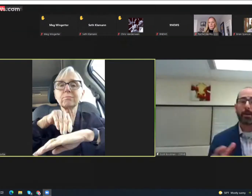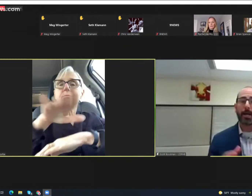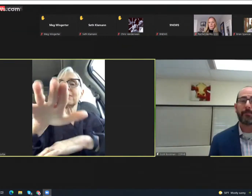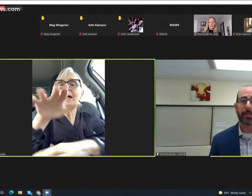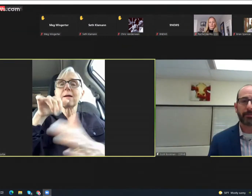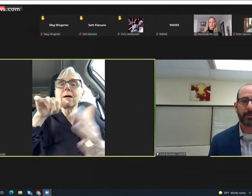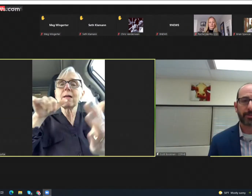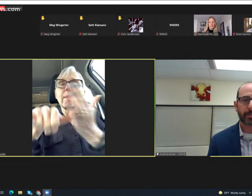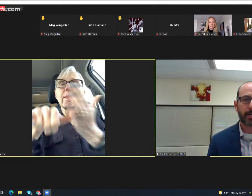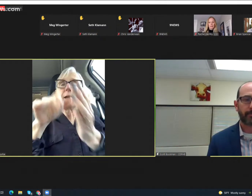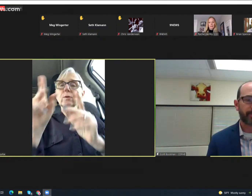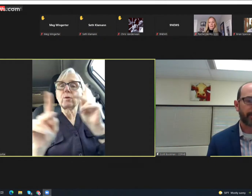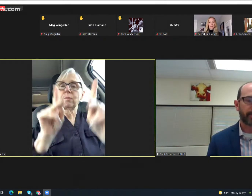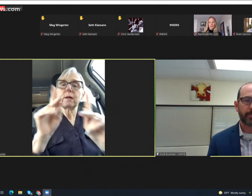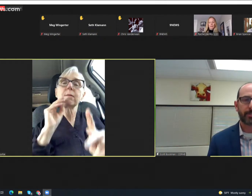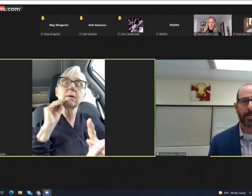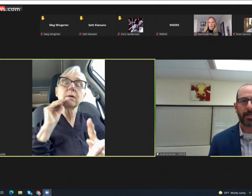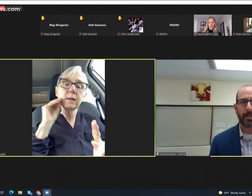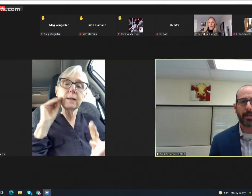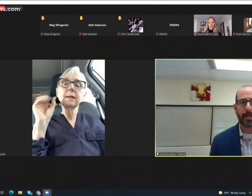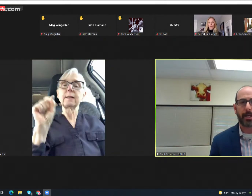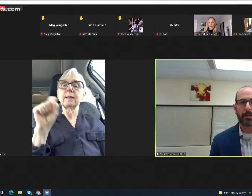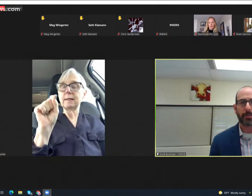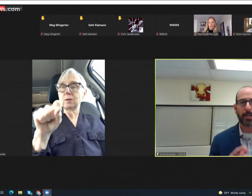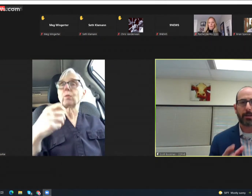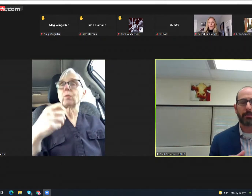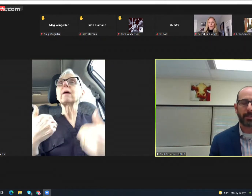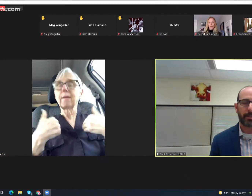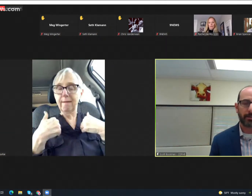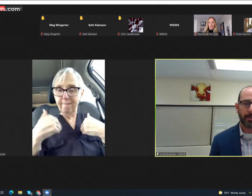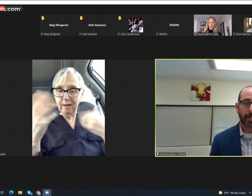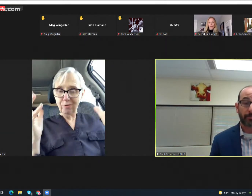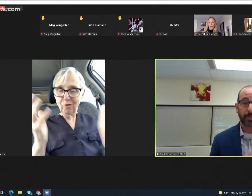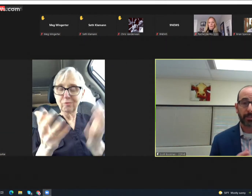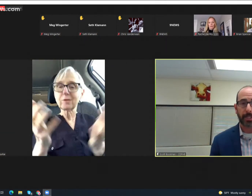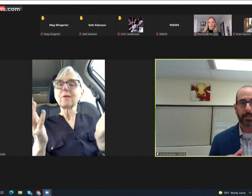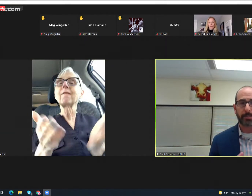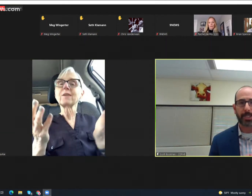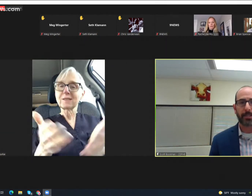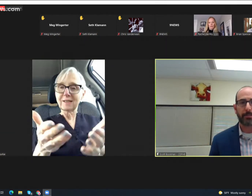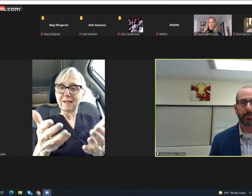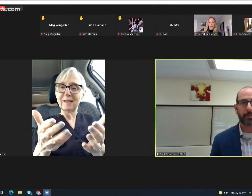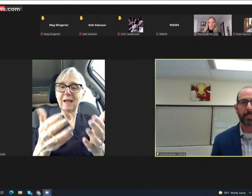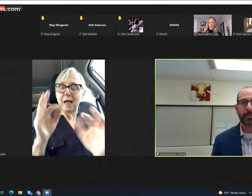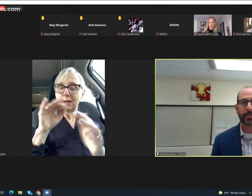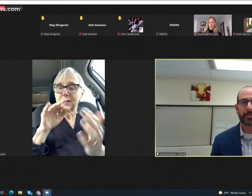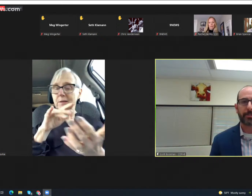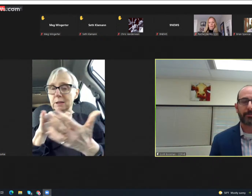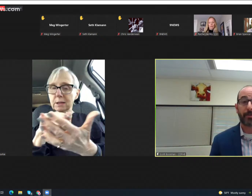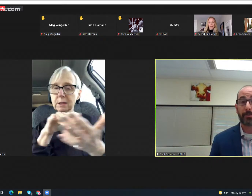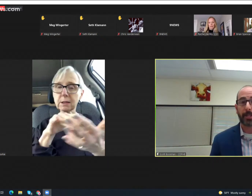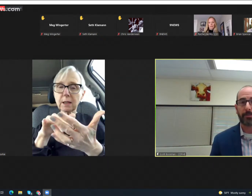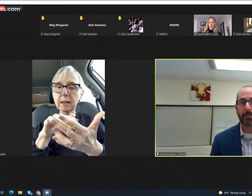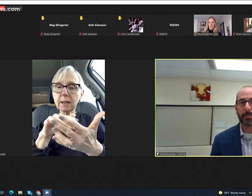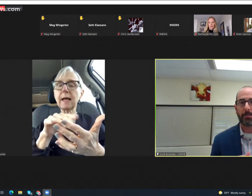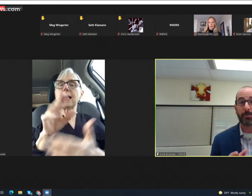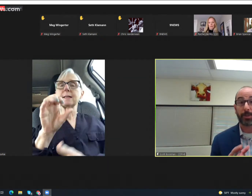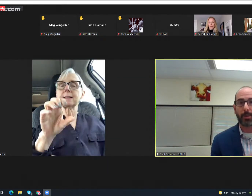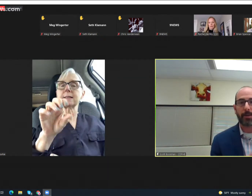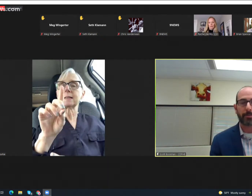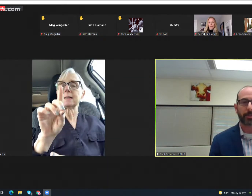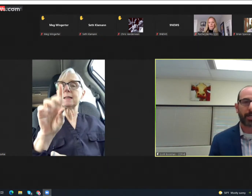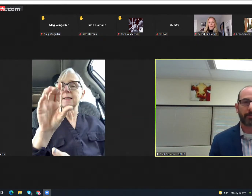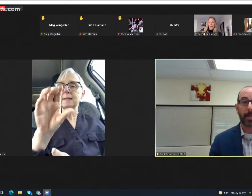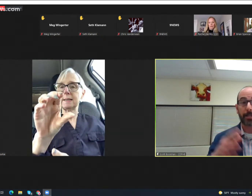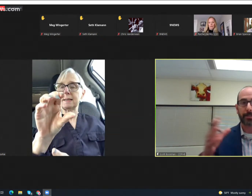We are having those conversations and we are carefully looking at the updated recommendations at the federal level about